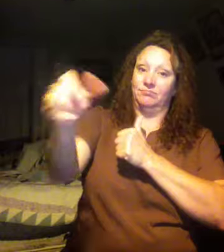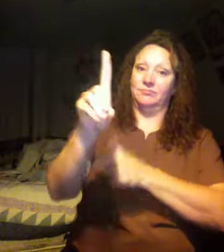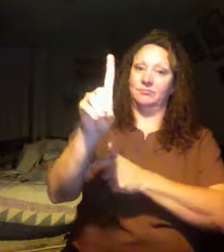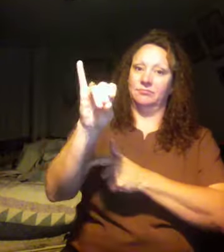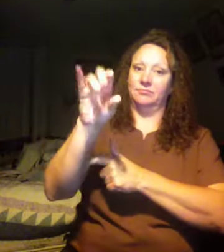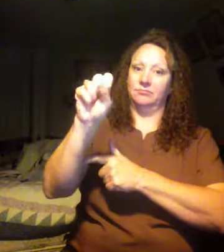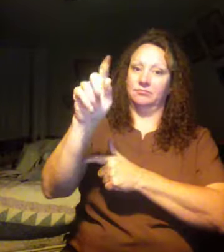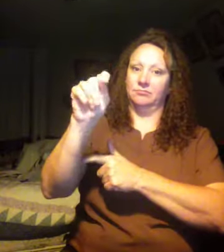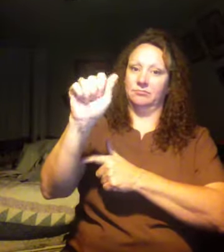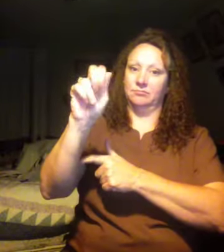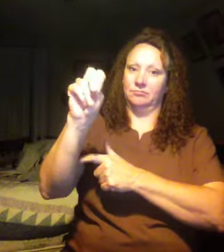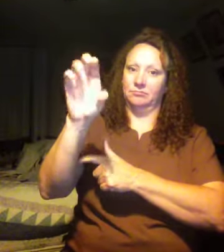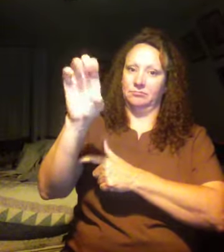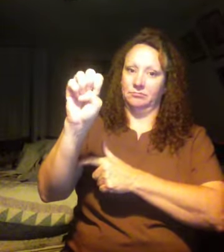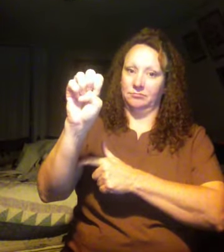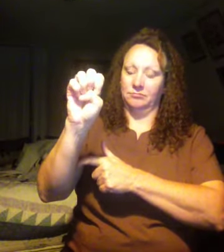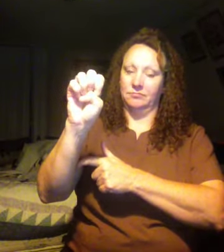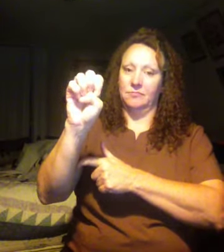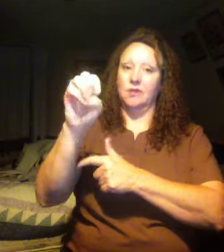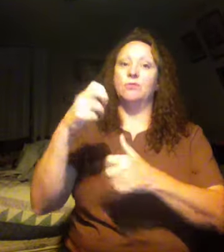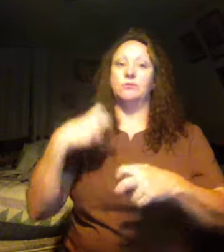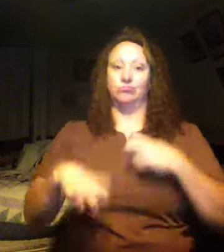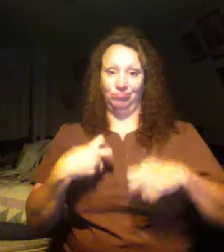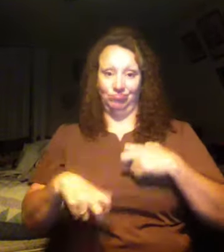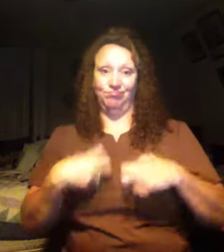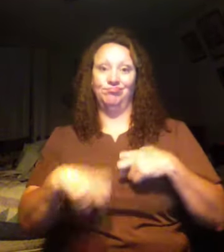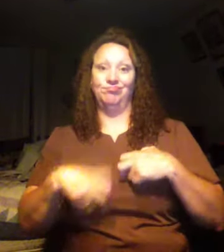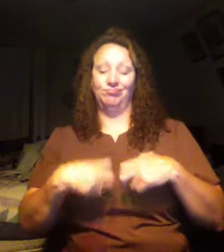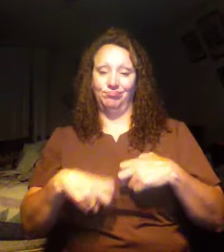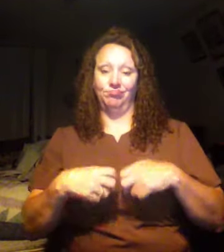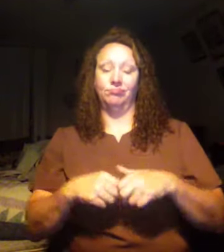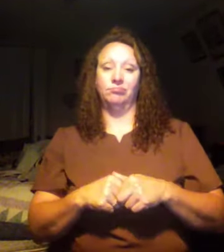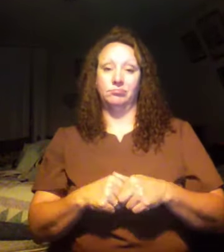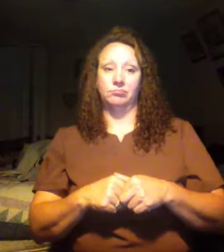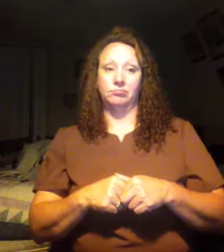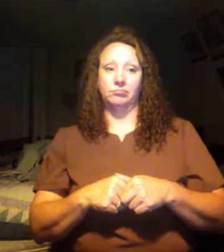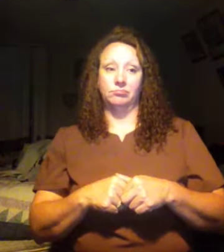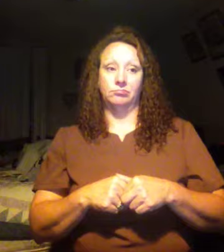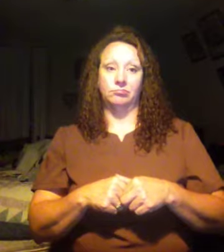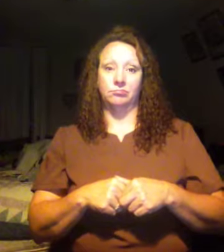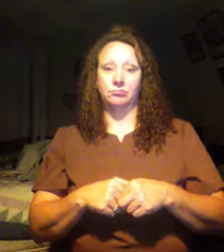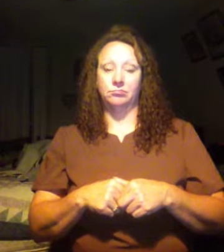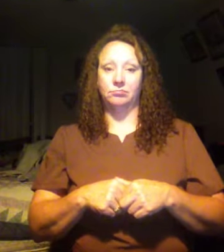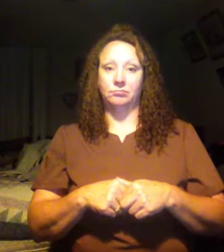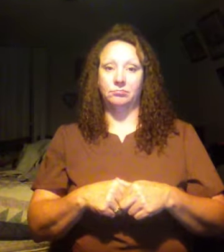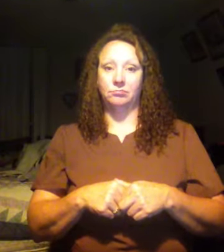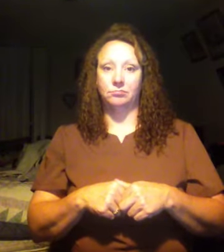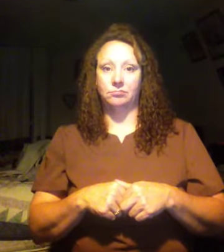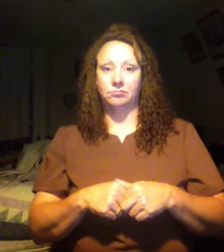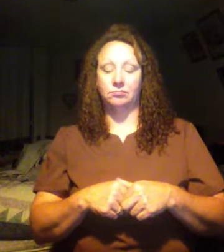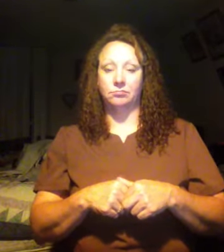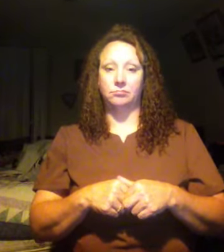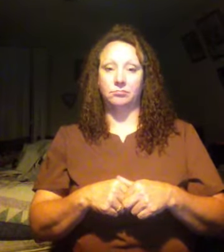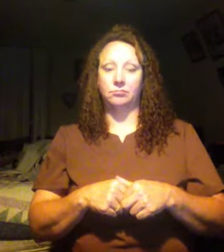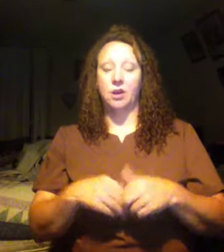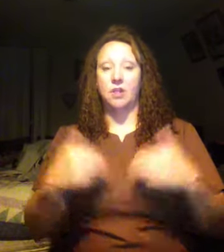No, they didn't have problems with that. Remember, they had a trained army that had the red coats, and they were ready to go. What was their other problem, Lacey?